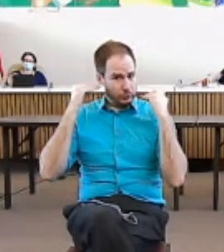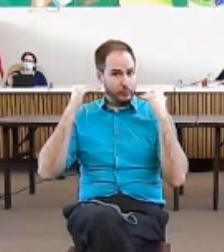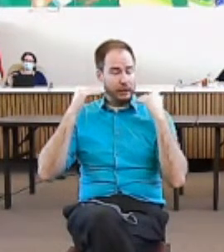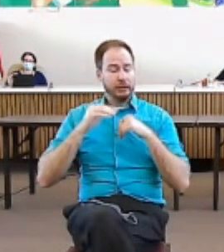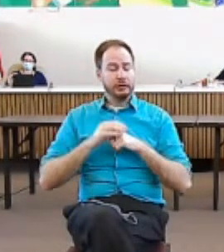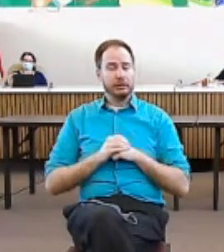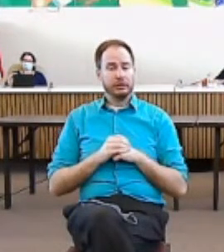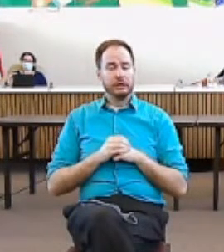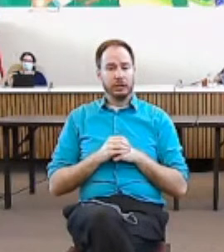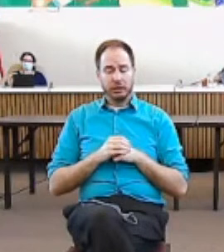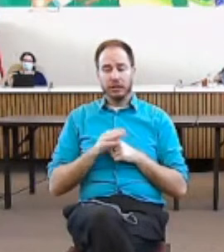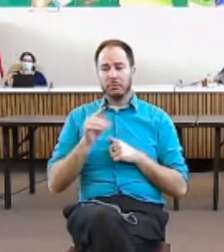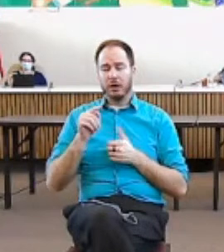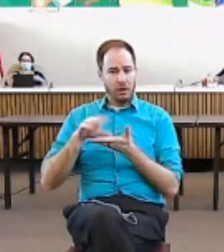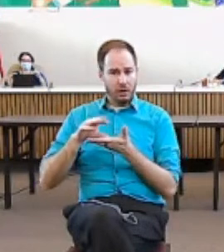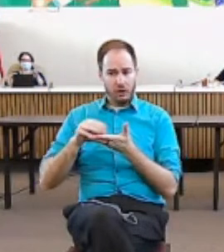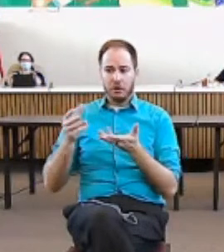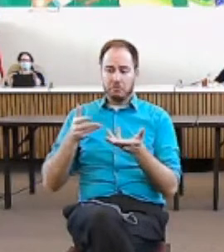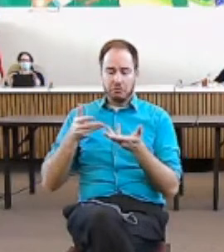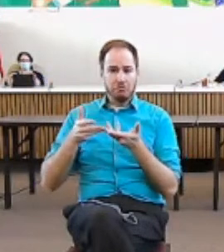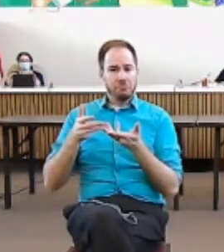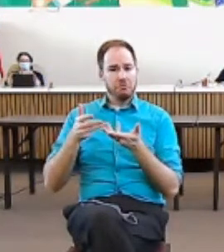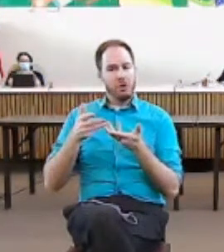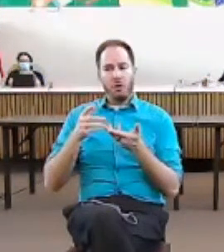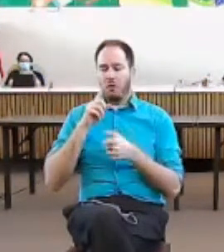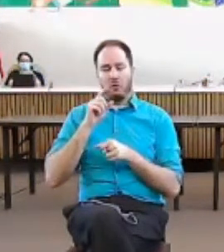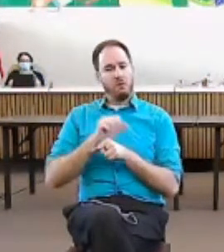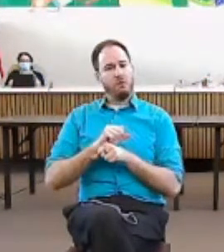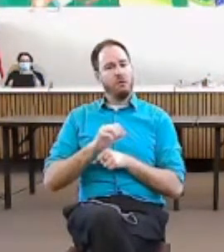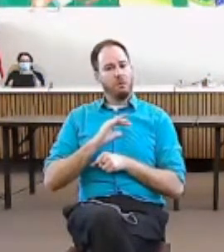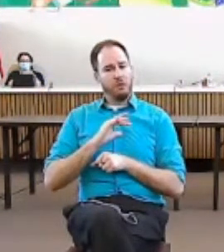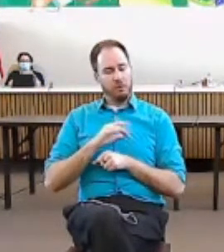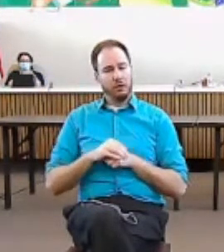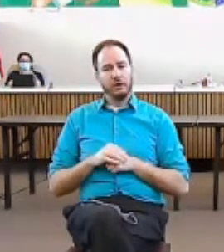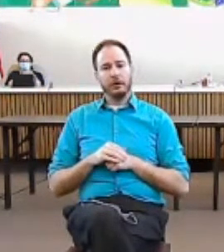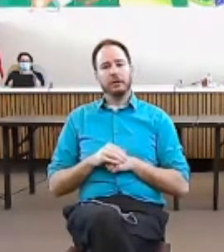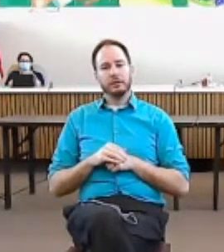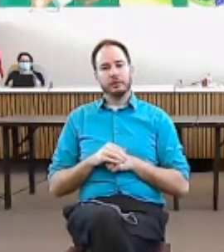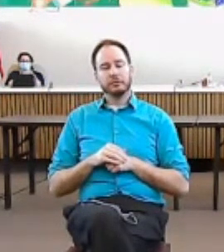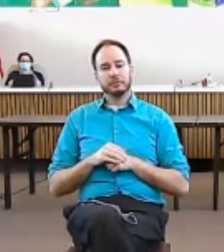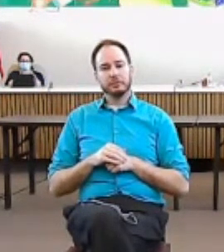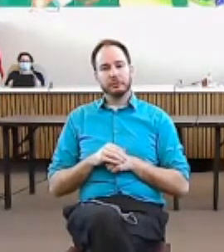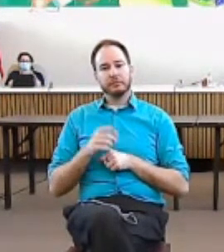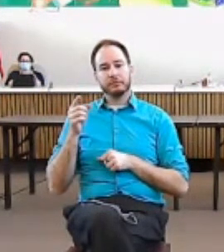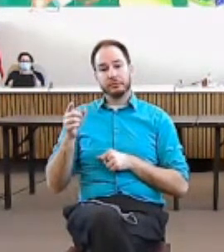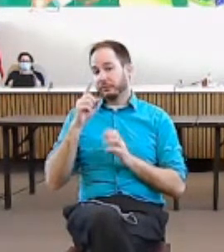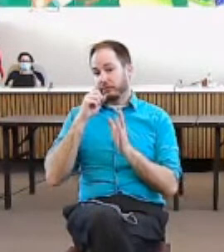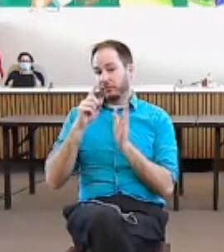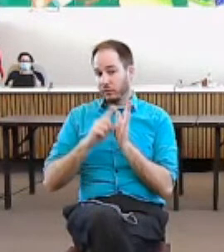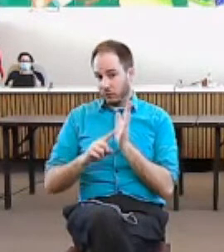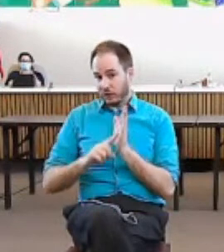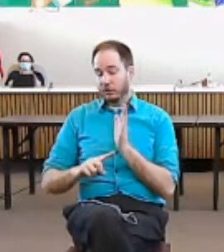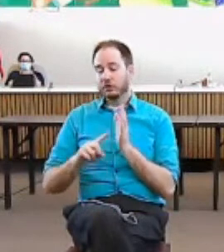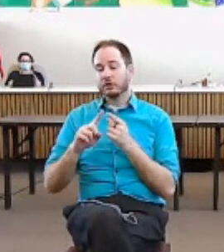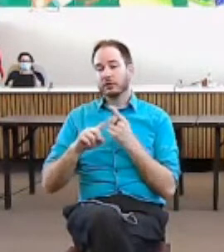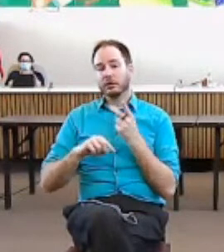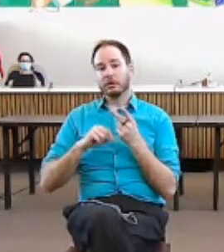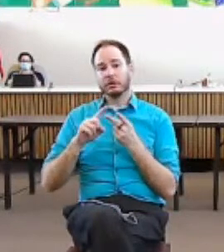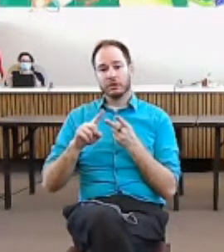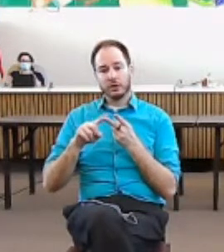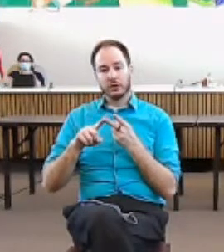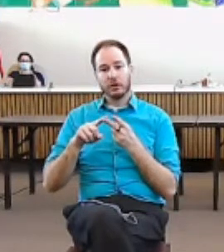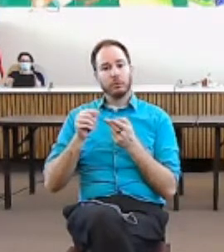handle, but she learned that the opposite was true. She found through research the